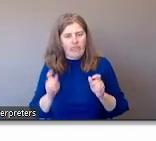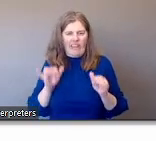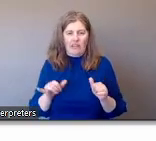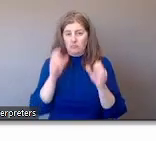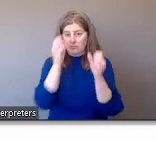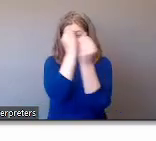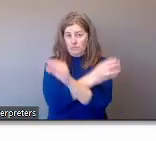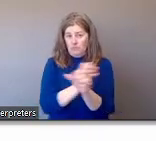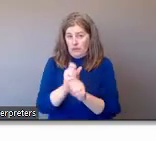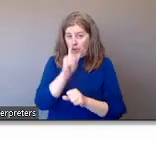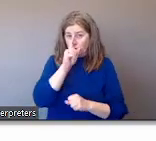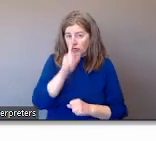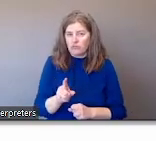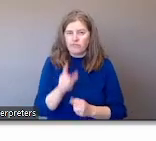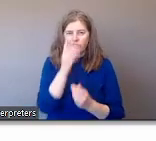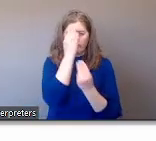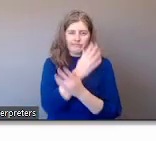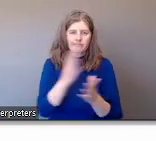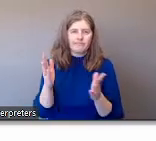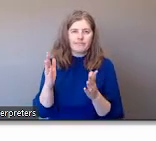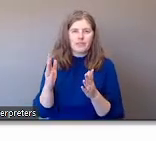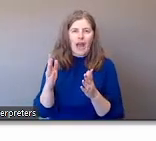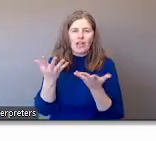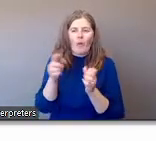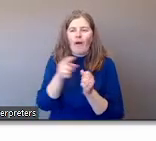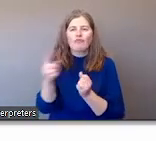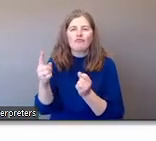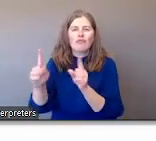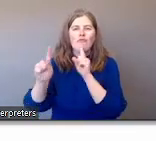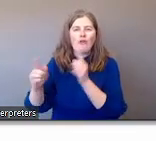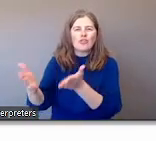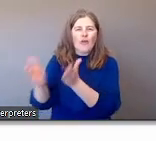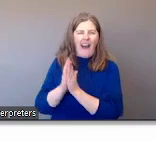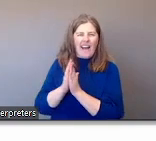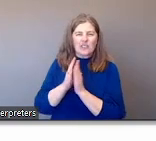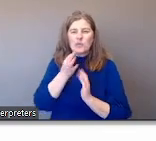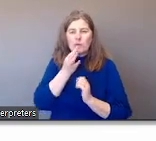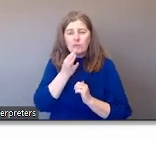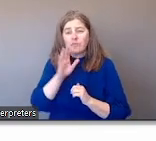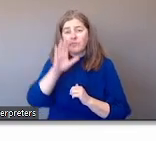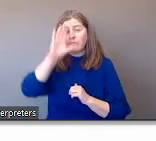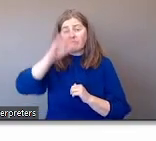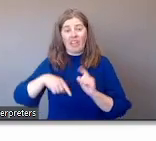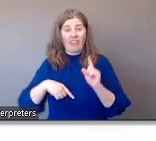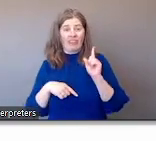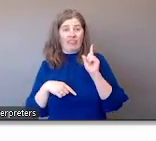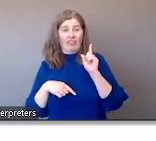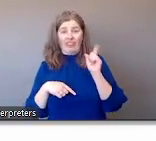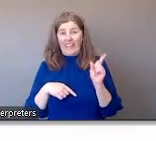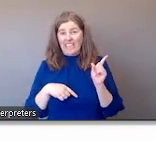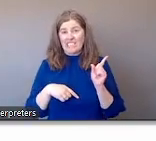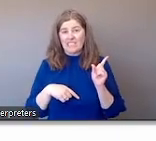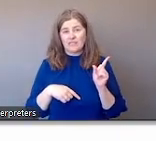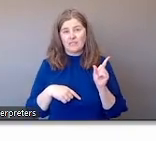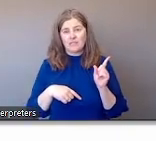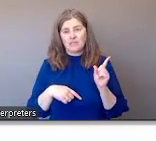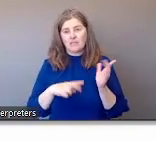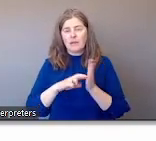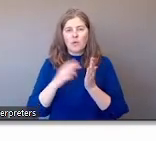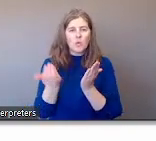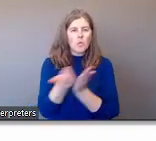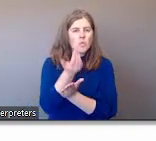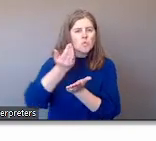to say, just to save a reporter from asking it in a few minutes, is we're not having any